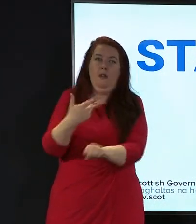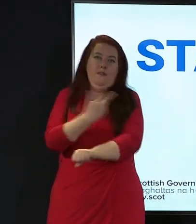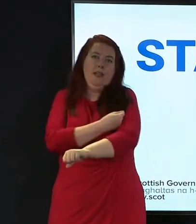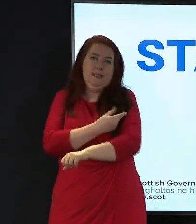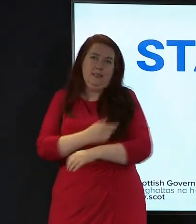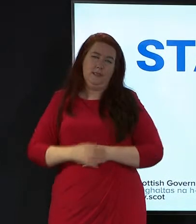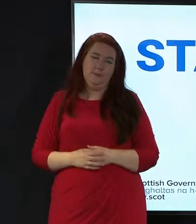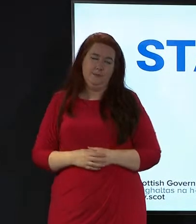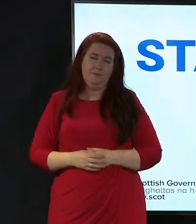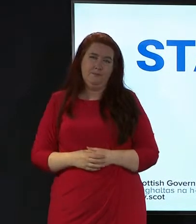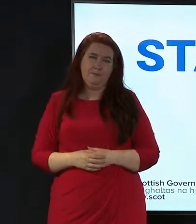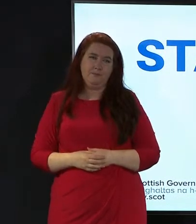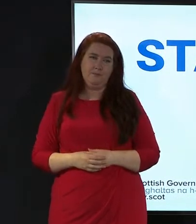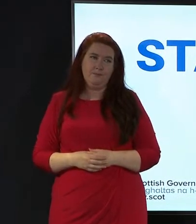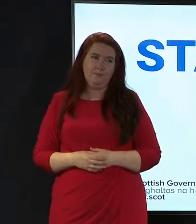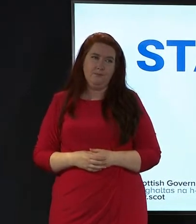possible.